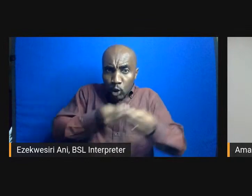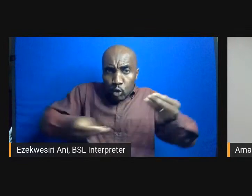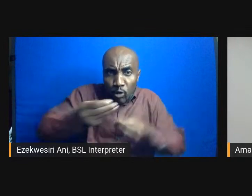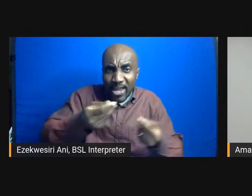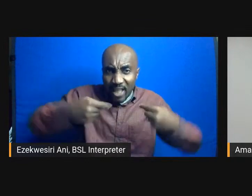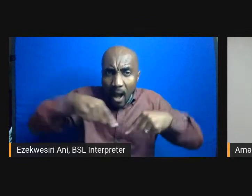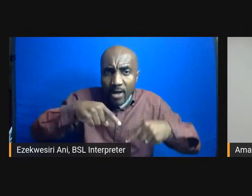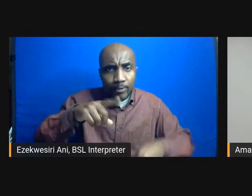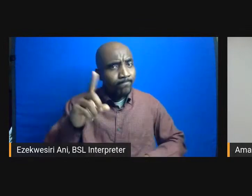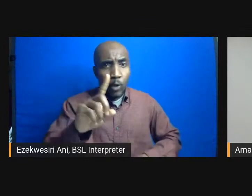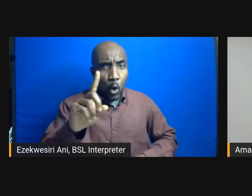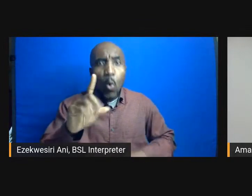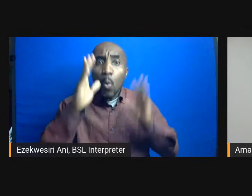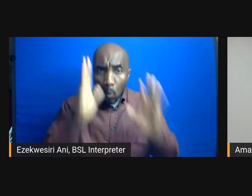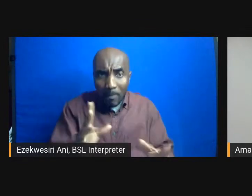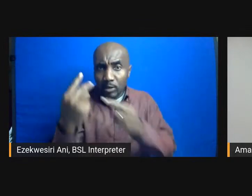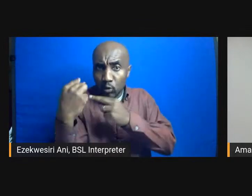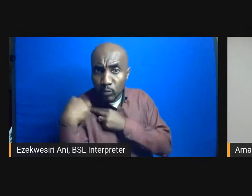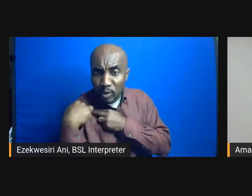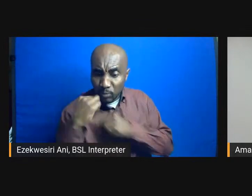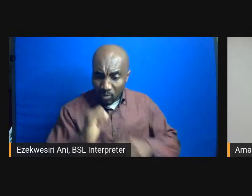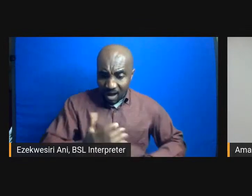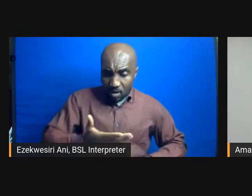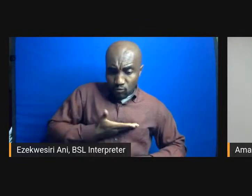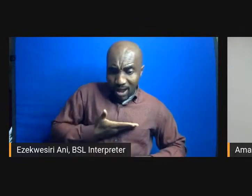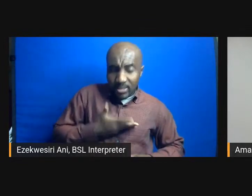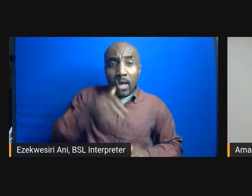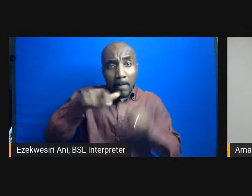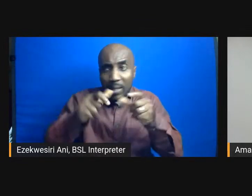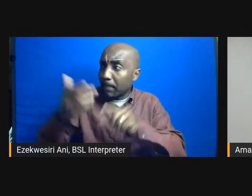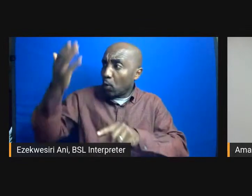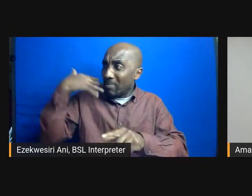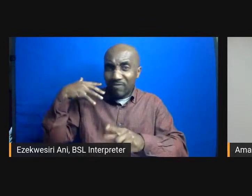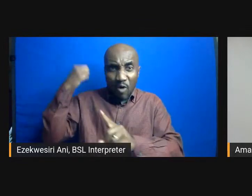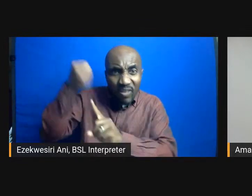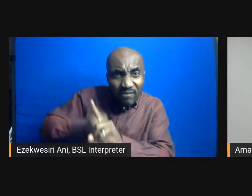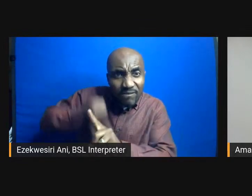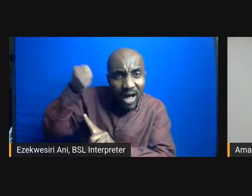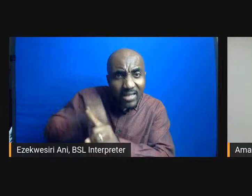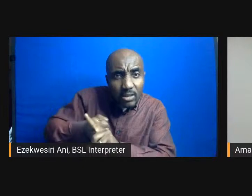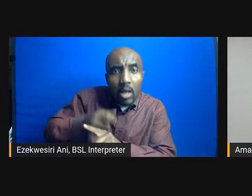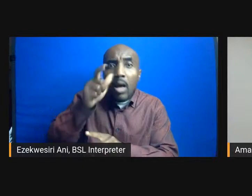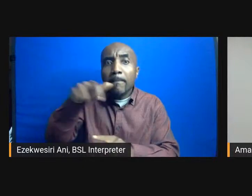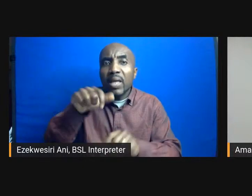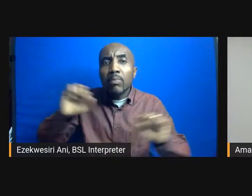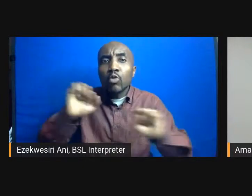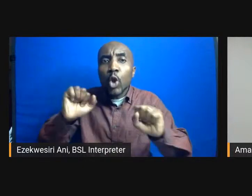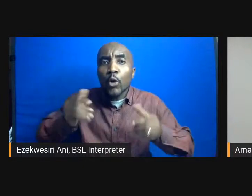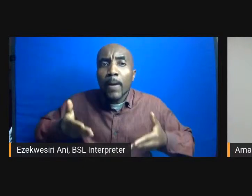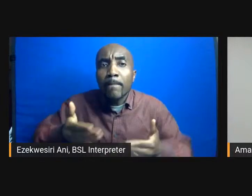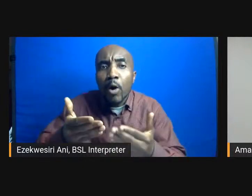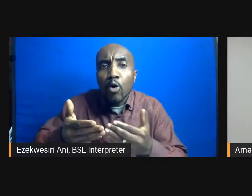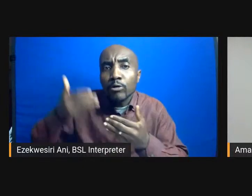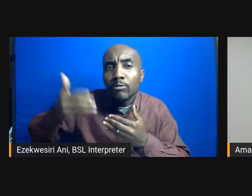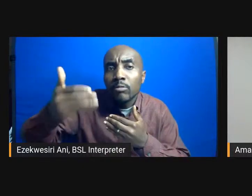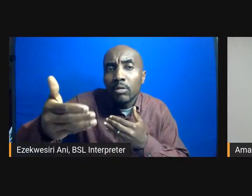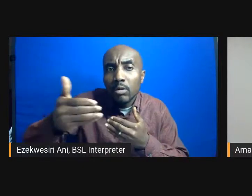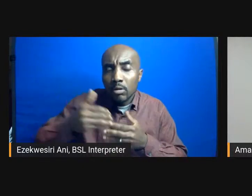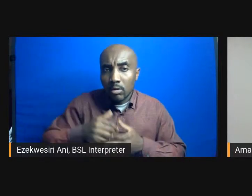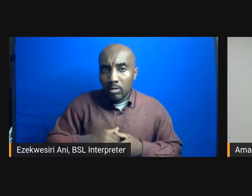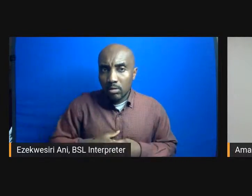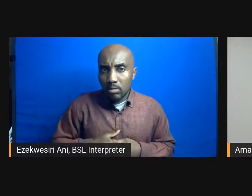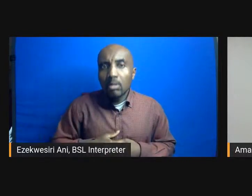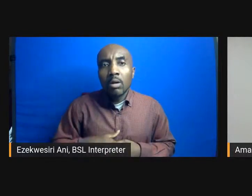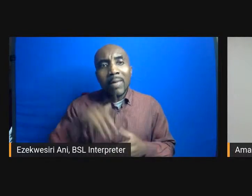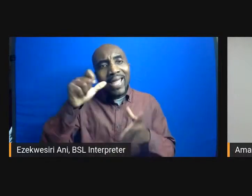to ourselves, to those who have gone, and to those who are yet to come. I left